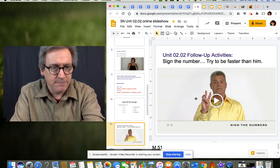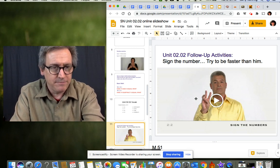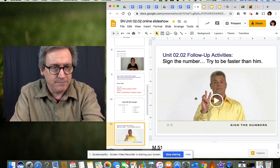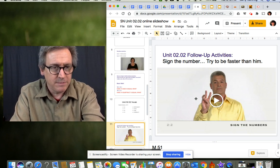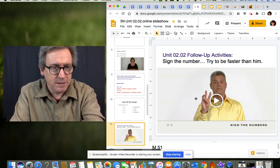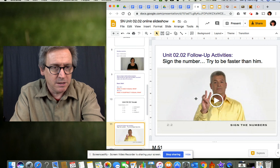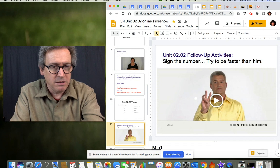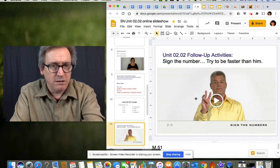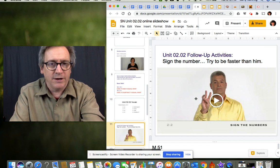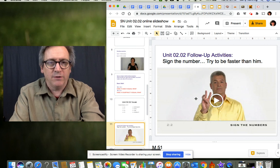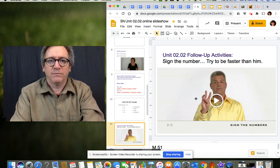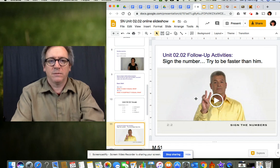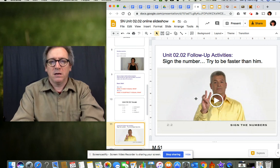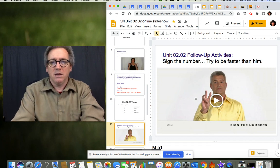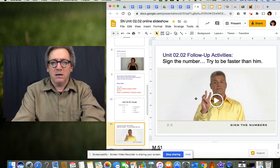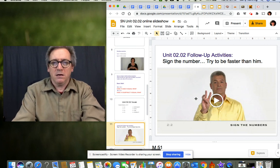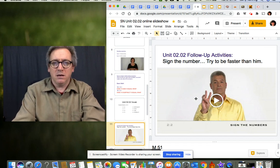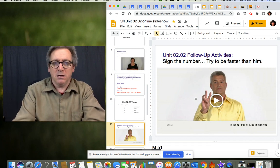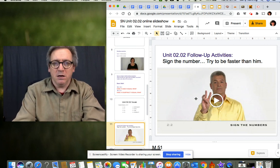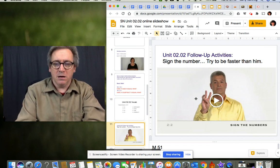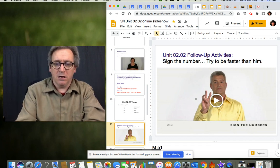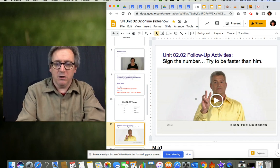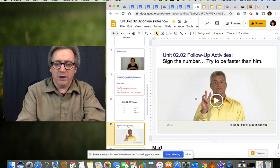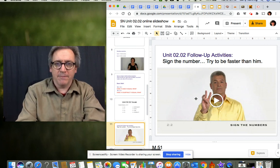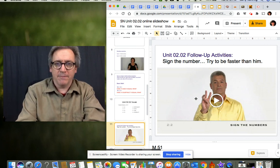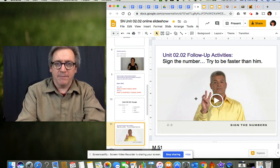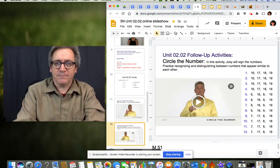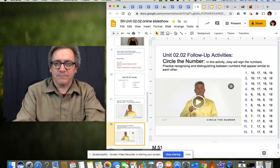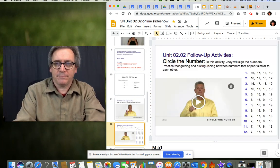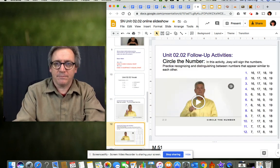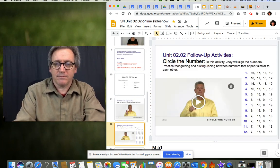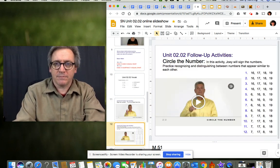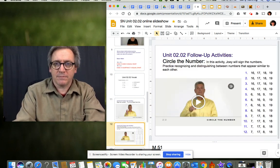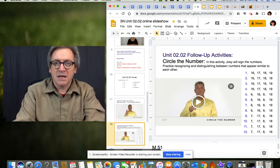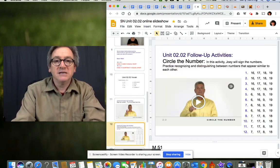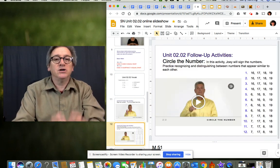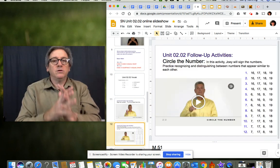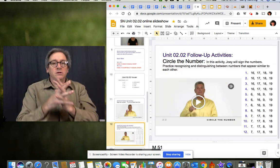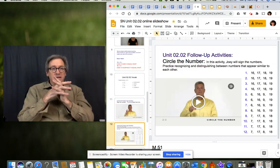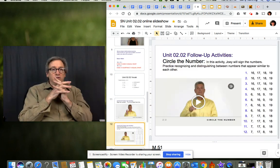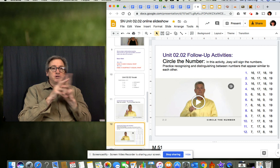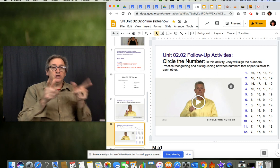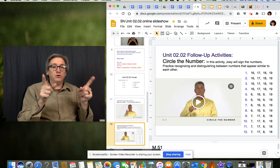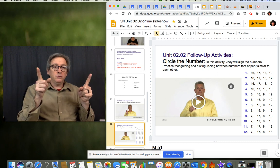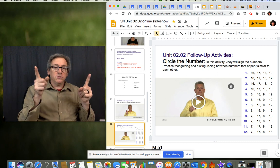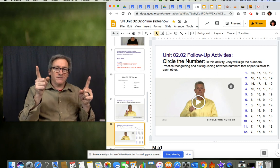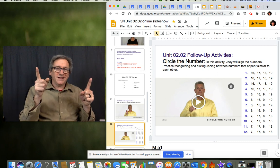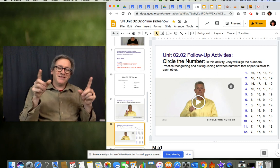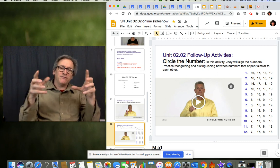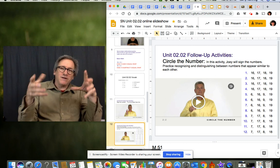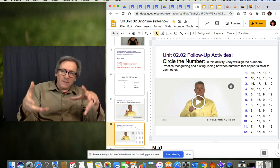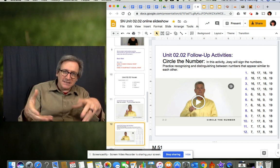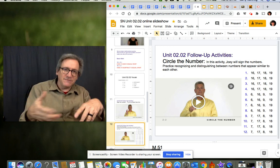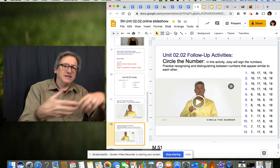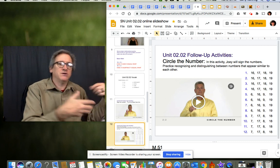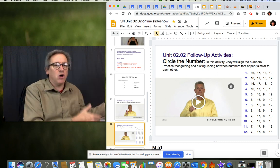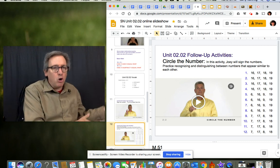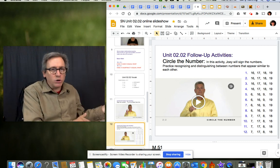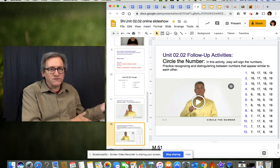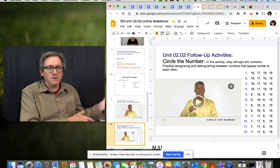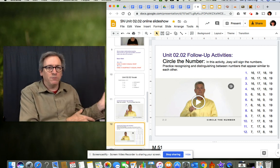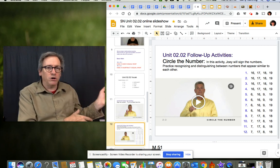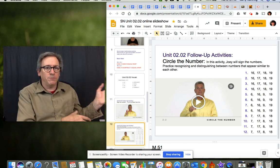right, there we go. Okay. So then there are follow-up activities.